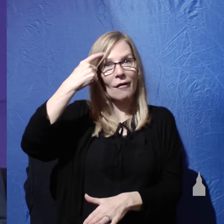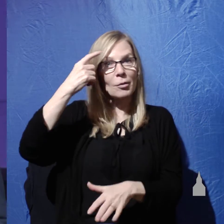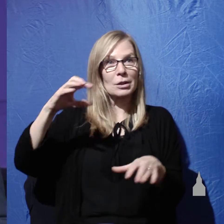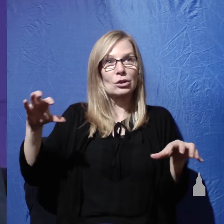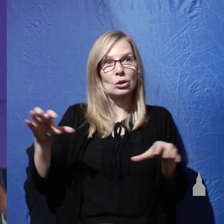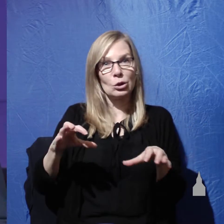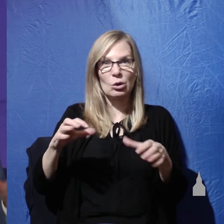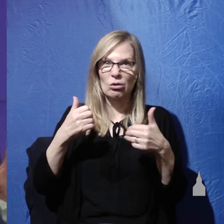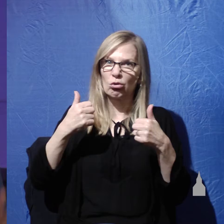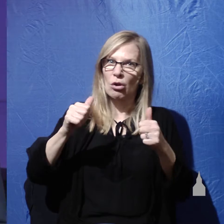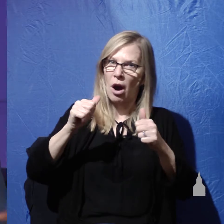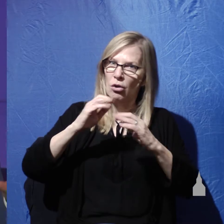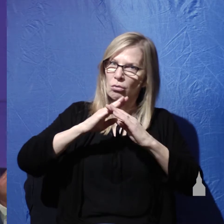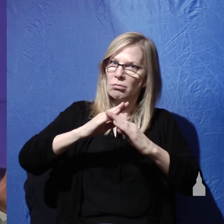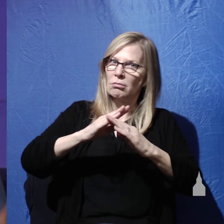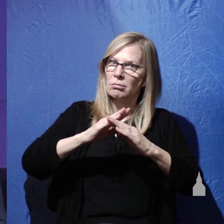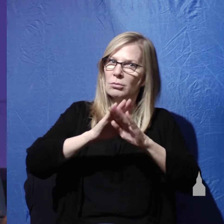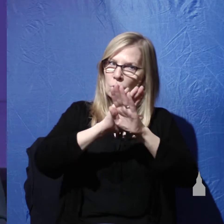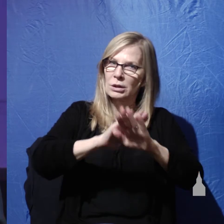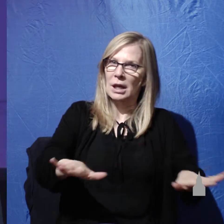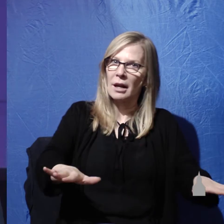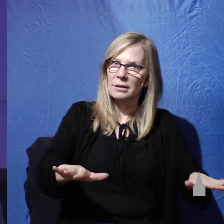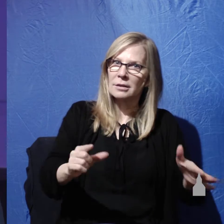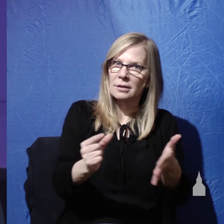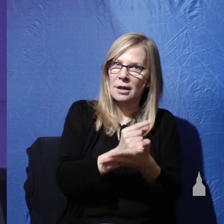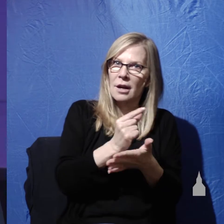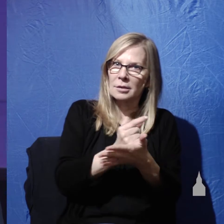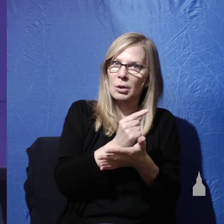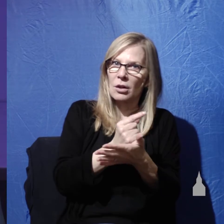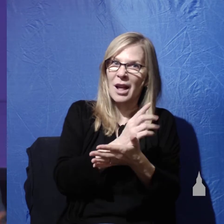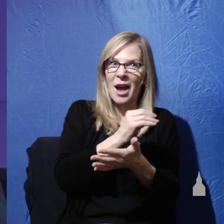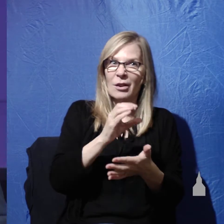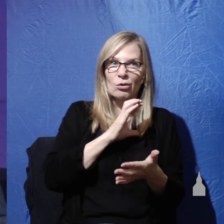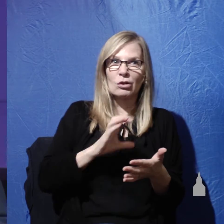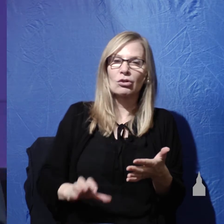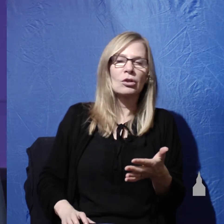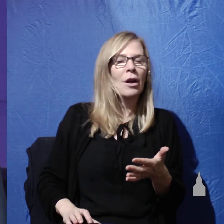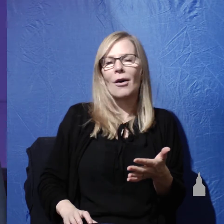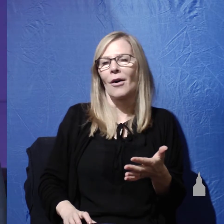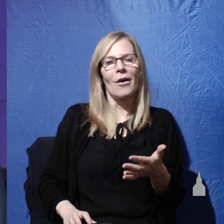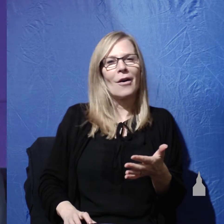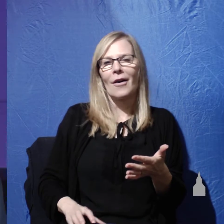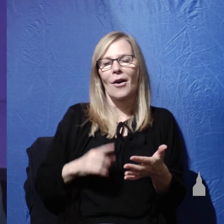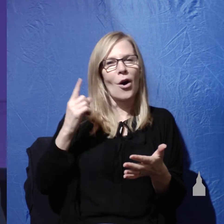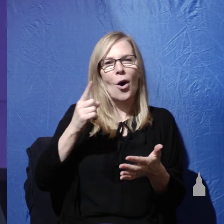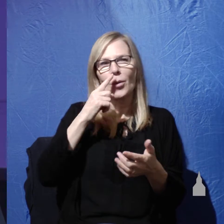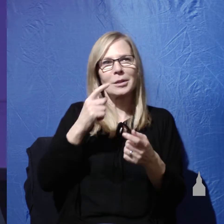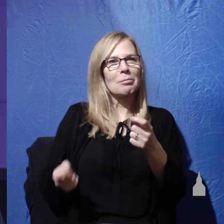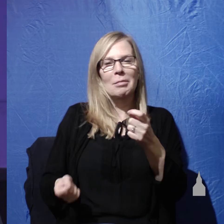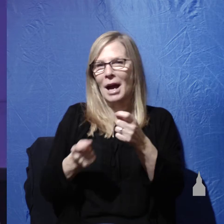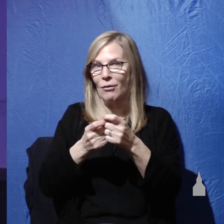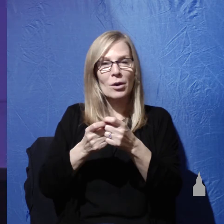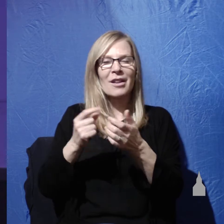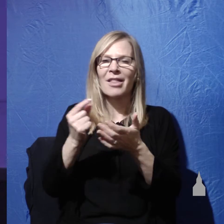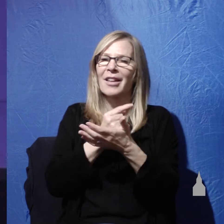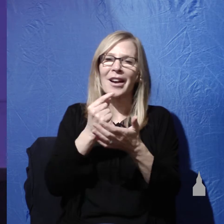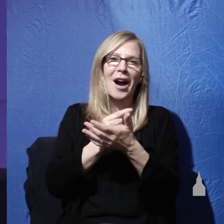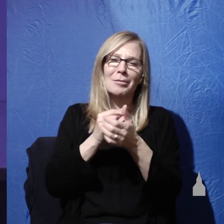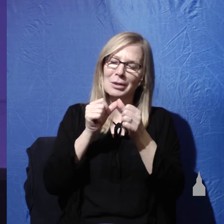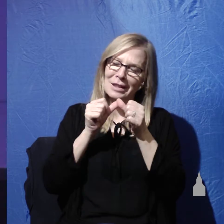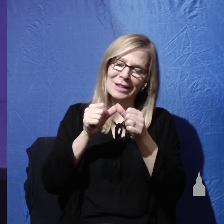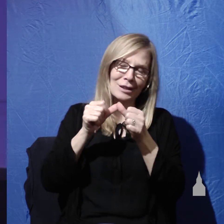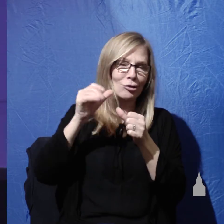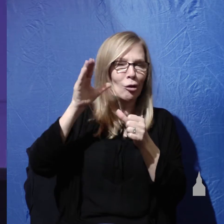do to try to silence the gospel and Christians, it always backfires. The gospel keeps moving forward and